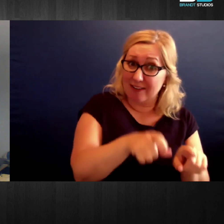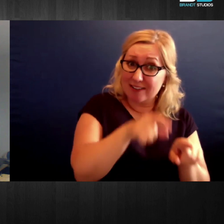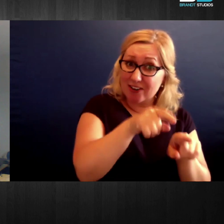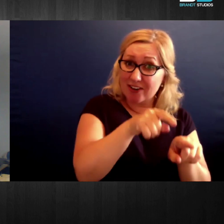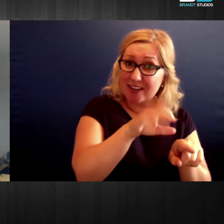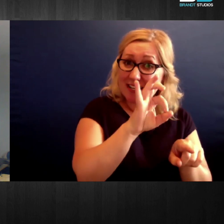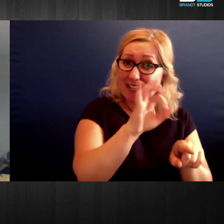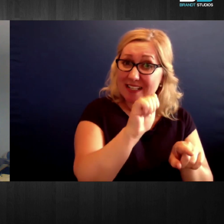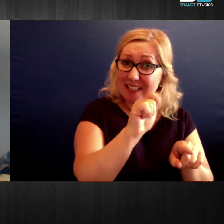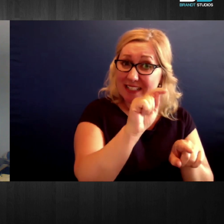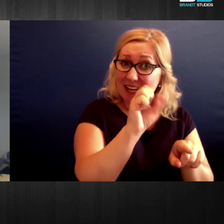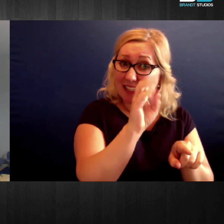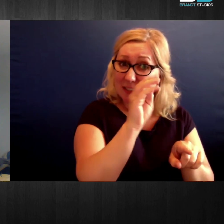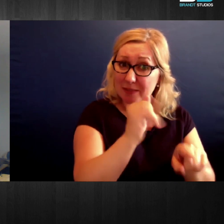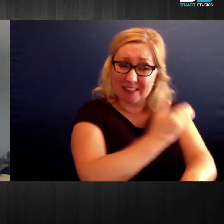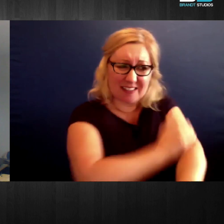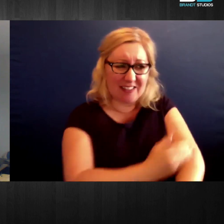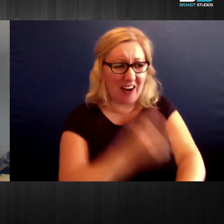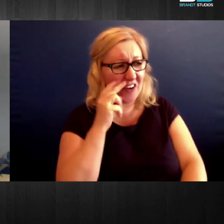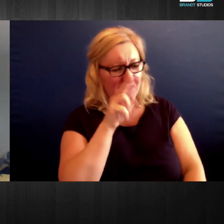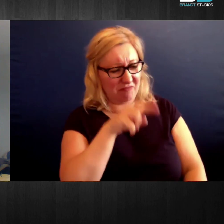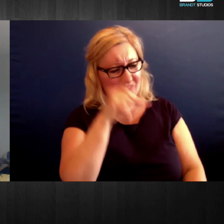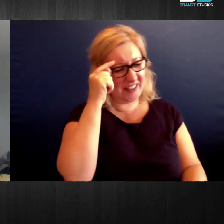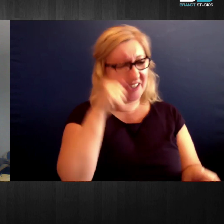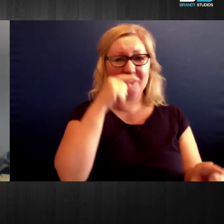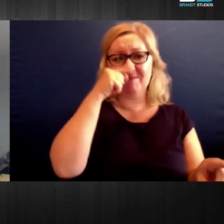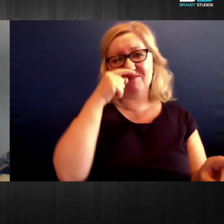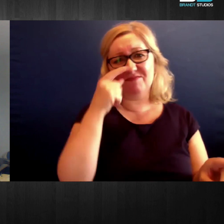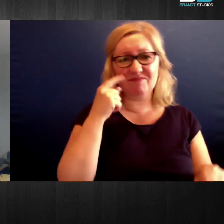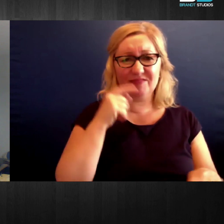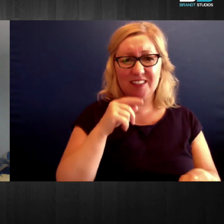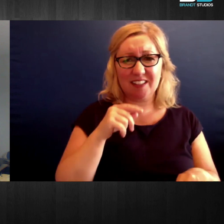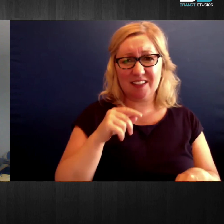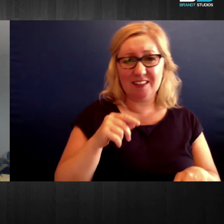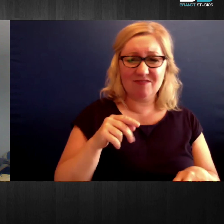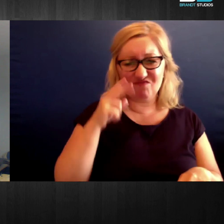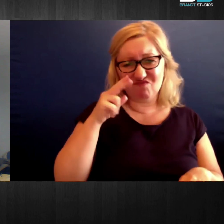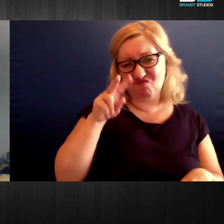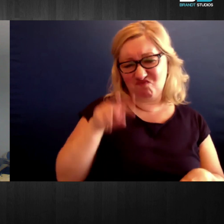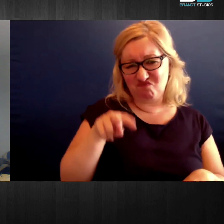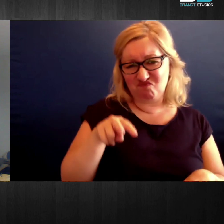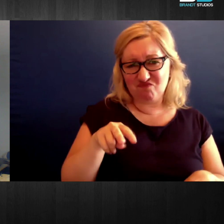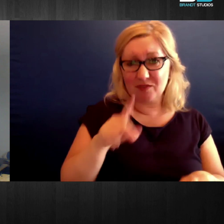kind of condescending man. But you slowly go to realize, and especially towards the end of the book, that